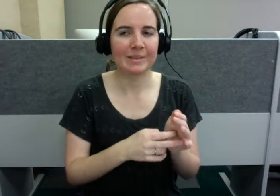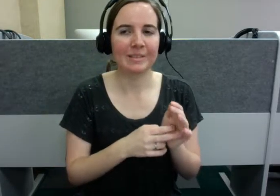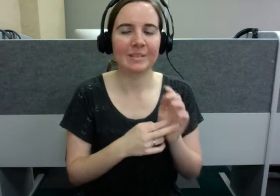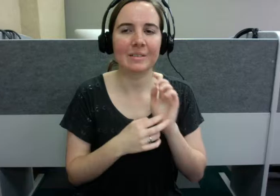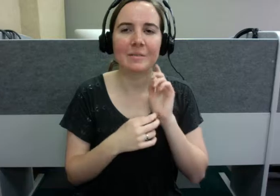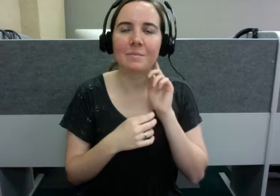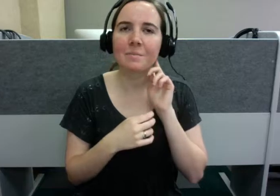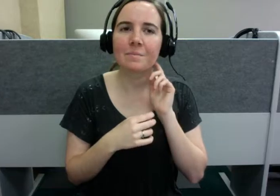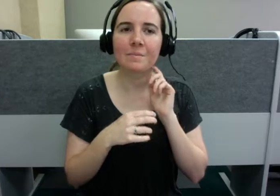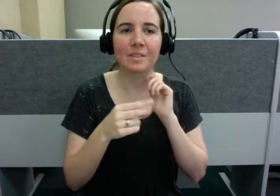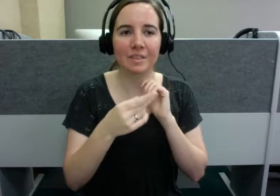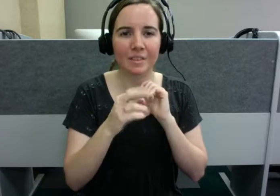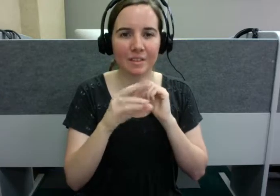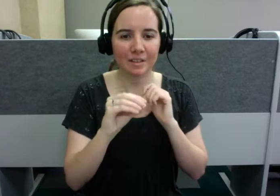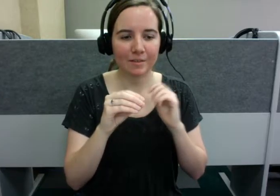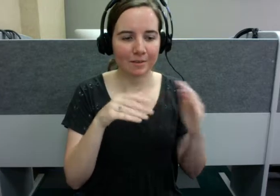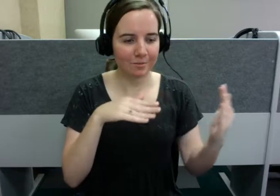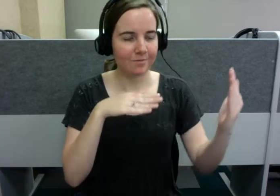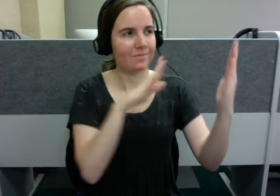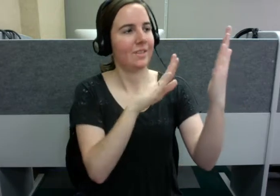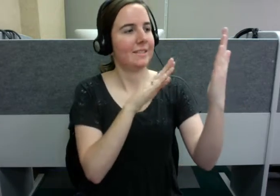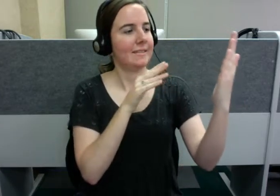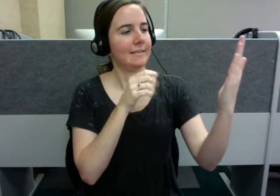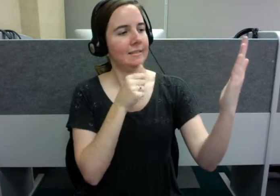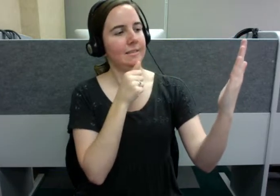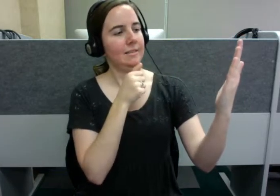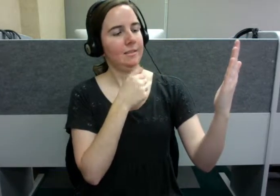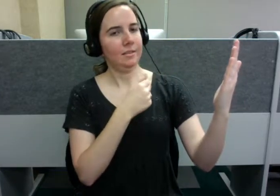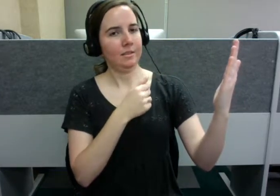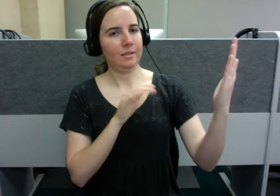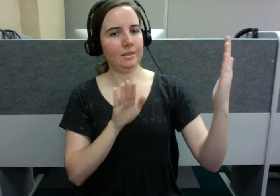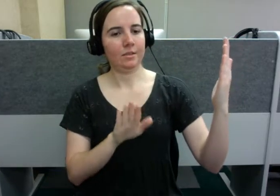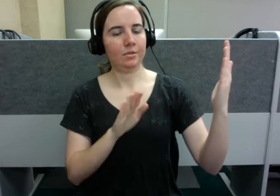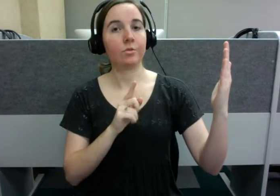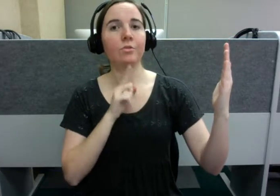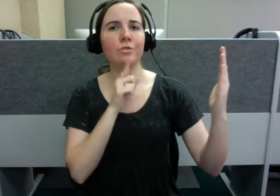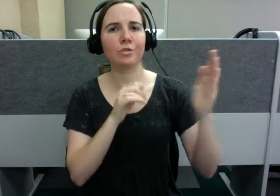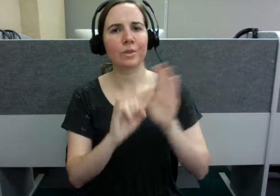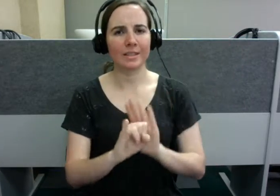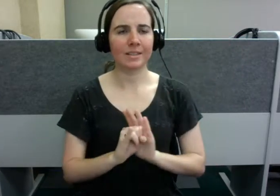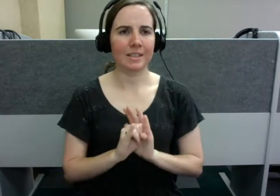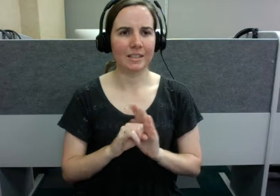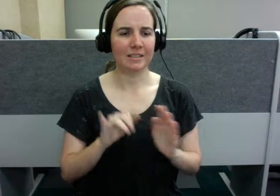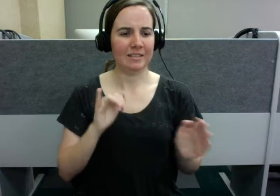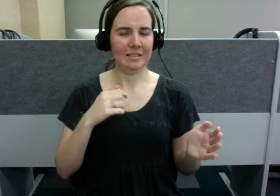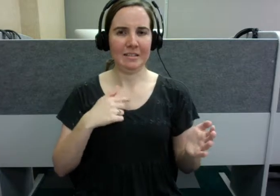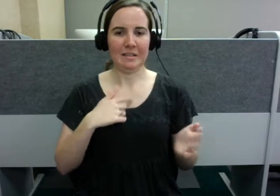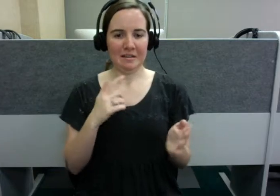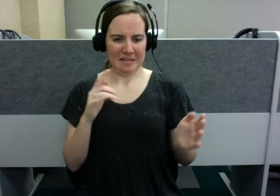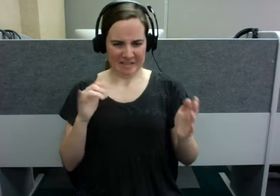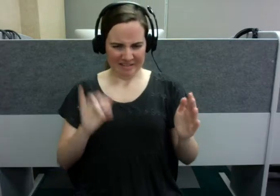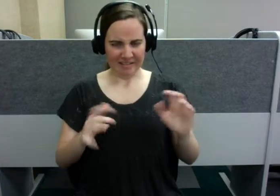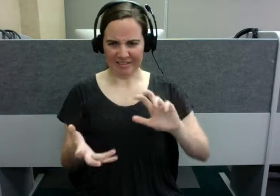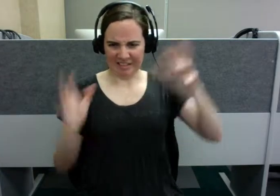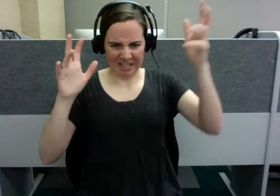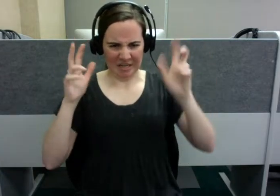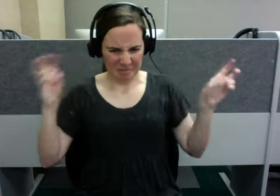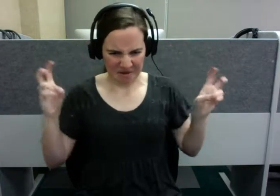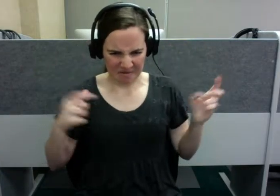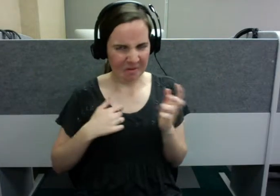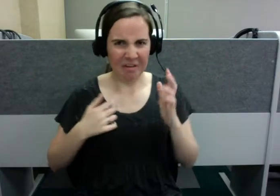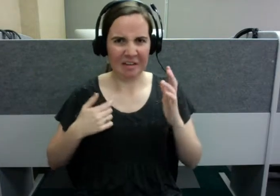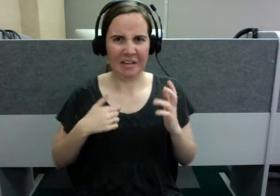hero comes face to face with his true identity. And I'm like, this is a jacked up metaphor. I don't like what I'm thinking right now,